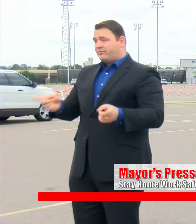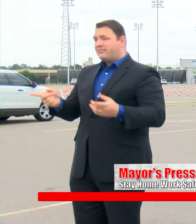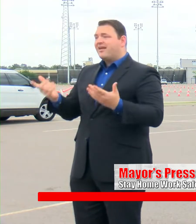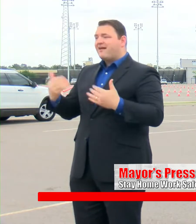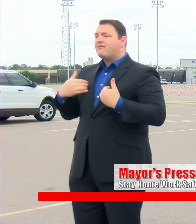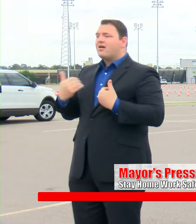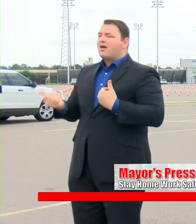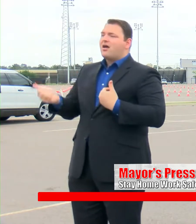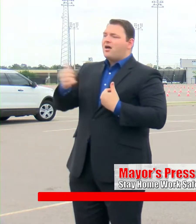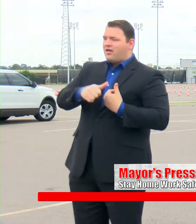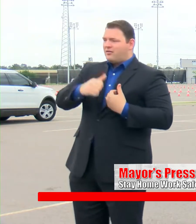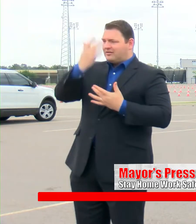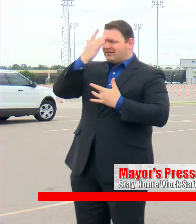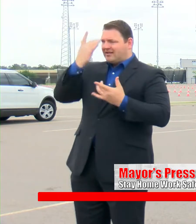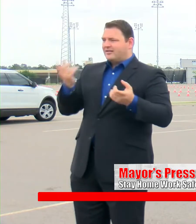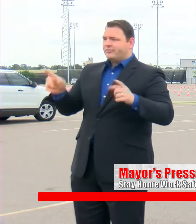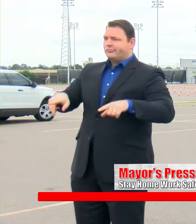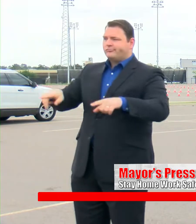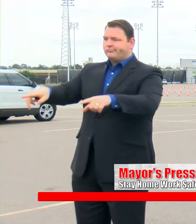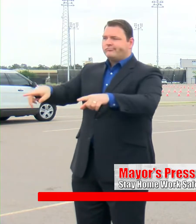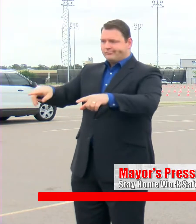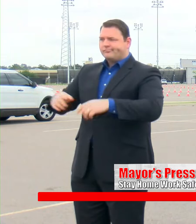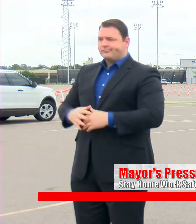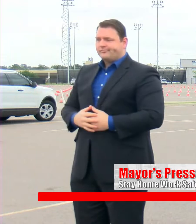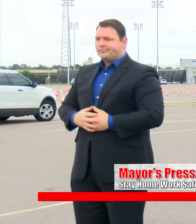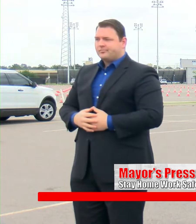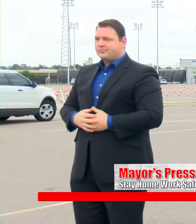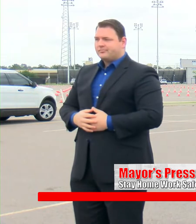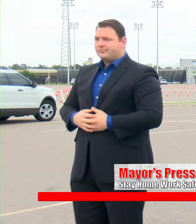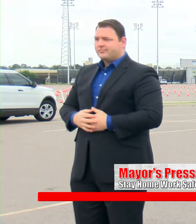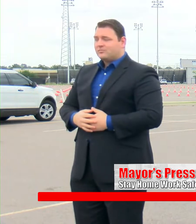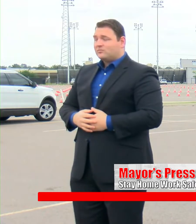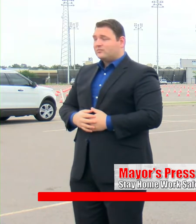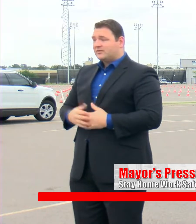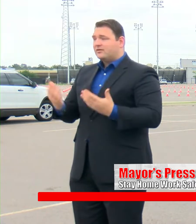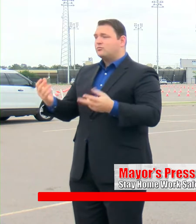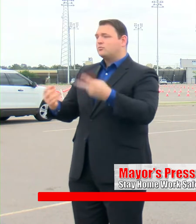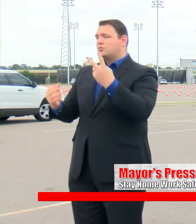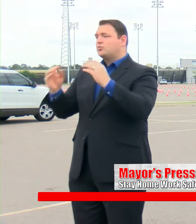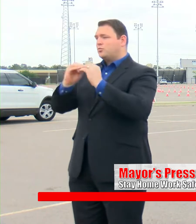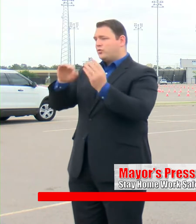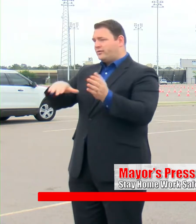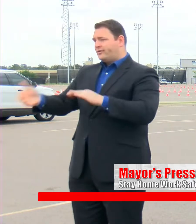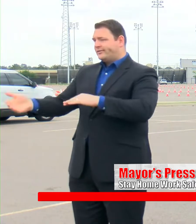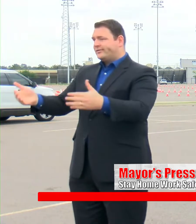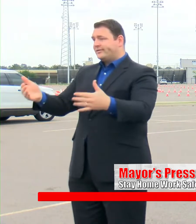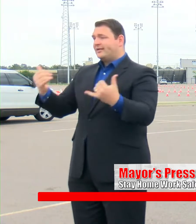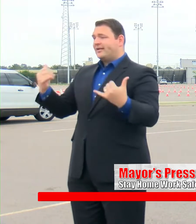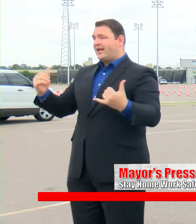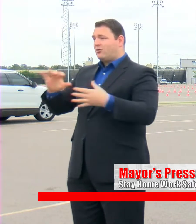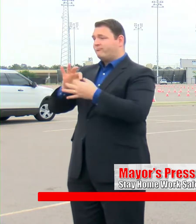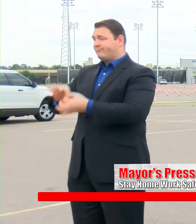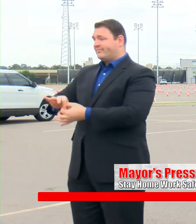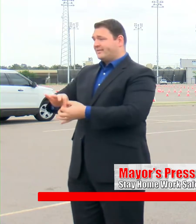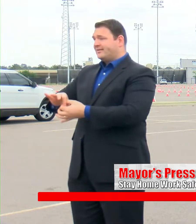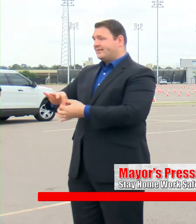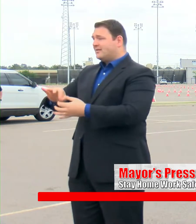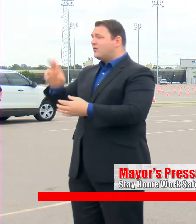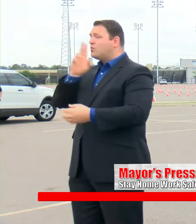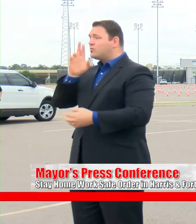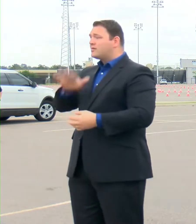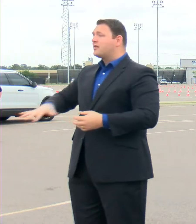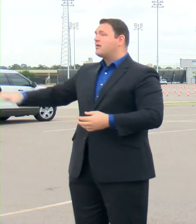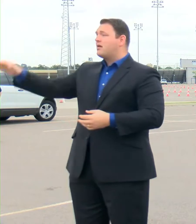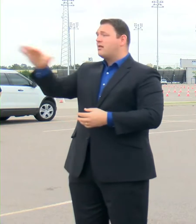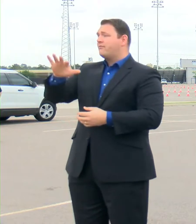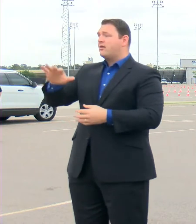conditions. So 2 more deaths to report today. And with respect to the city of Houston, that brings the number to 6. So